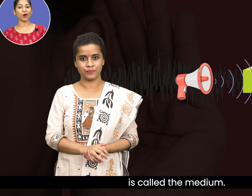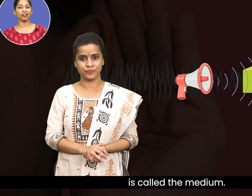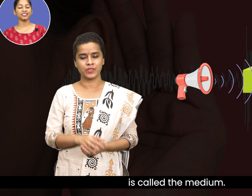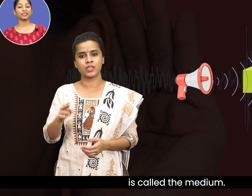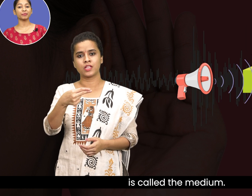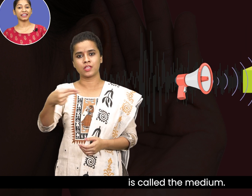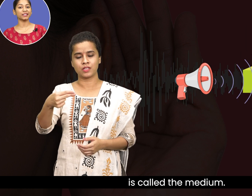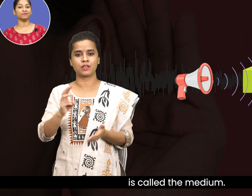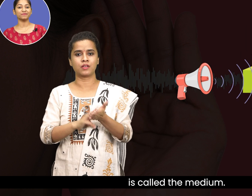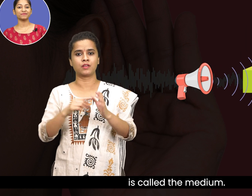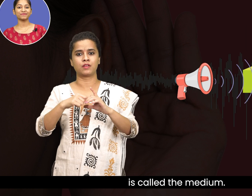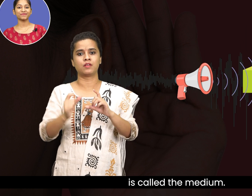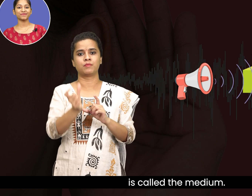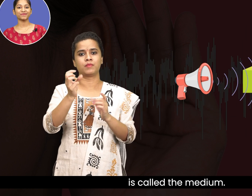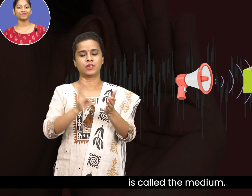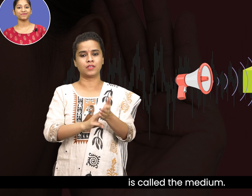is called the medium.